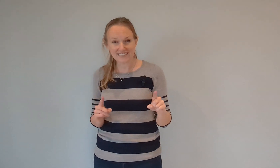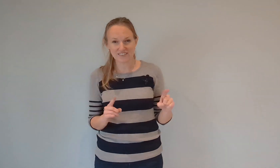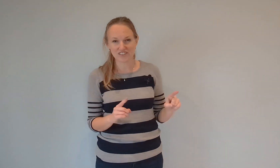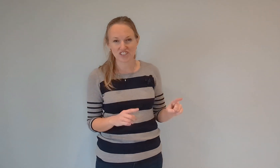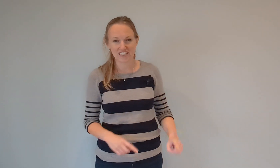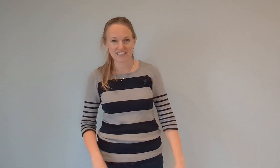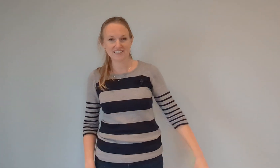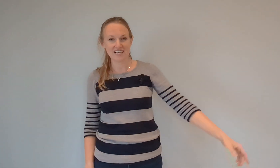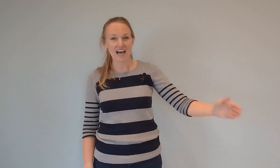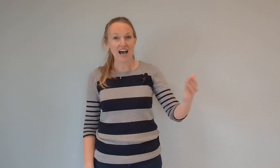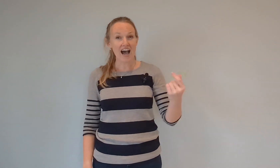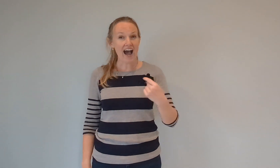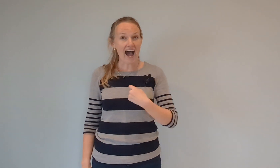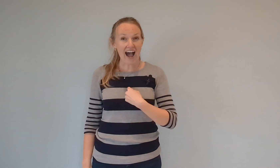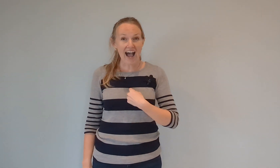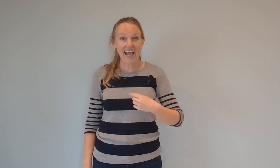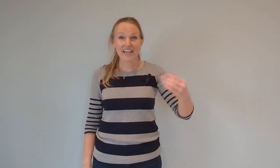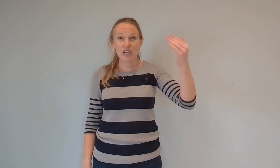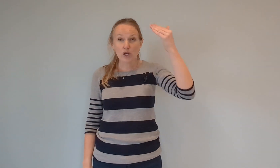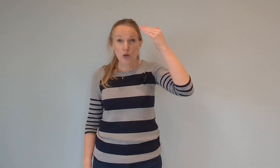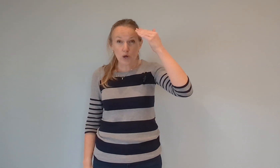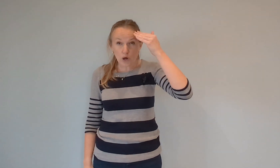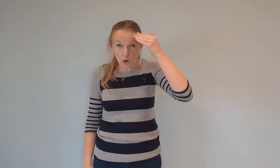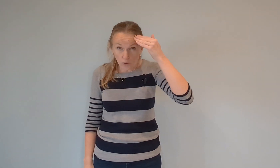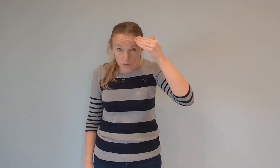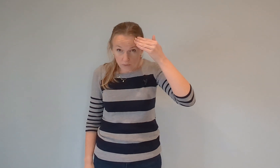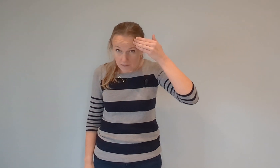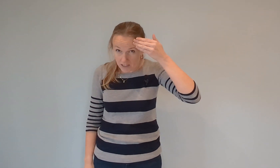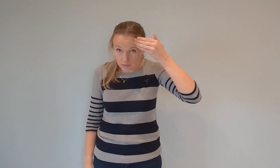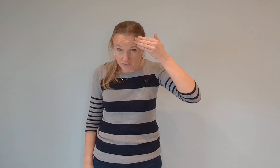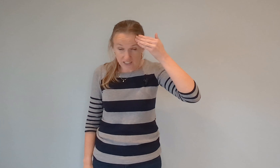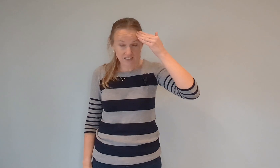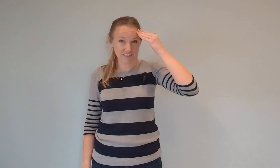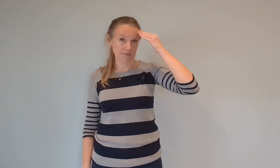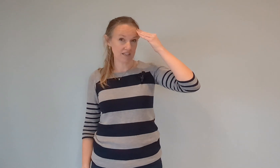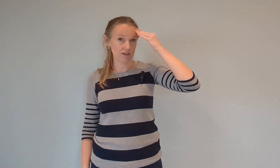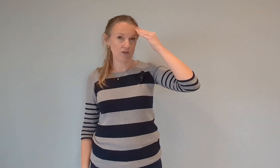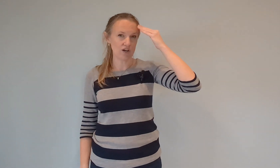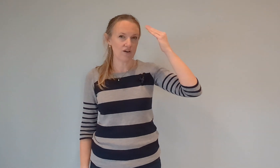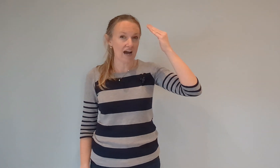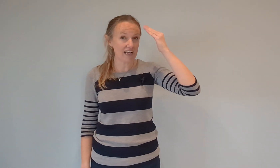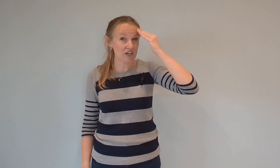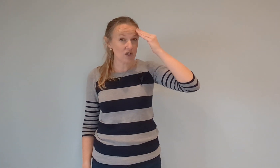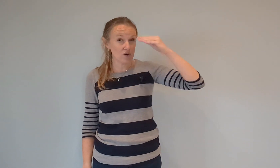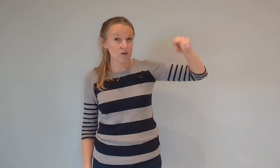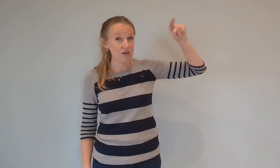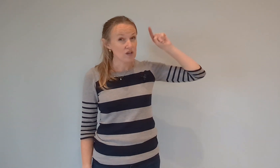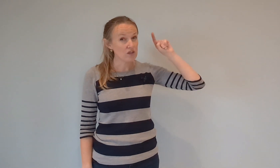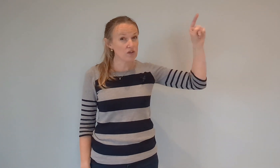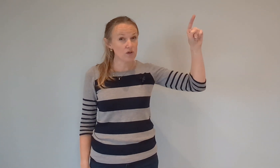or future tense? I know, right? Multiple fingers if it's something you know. I know